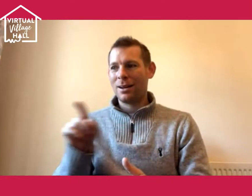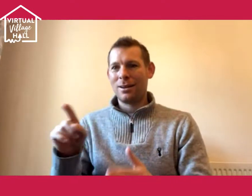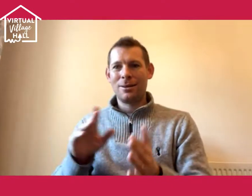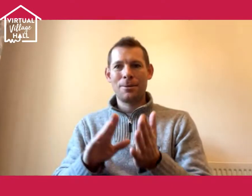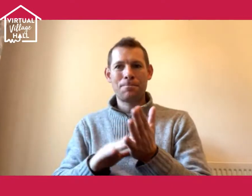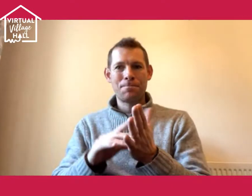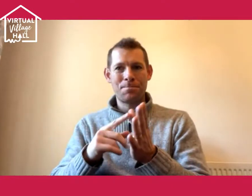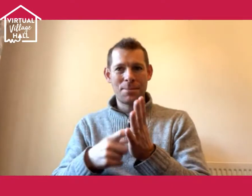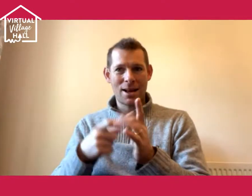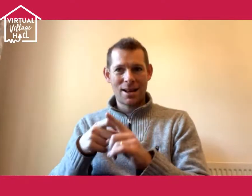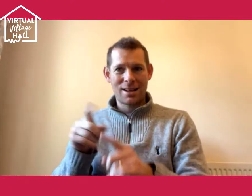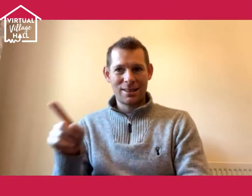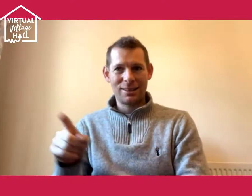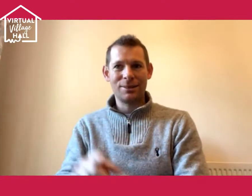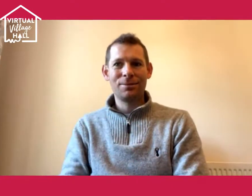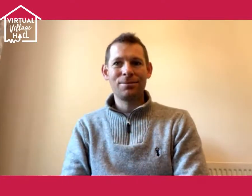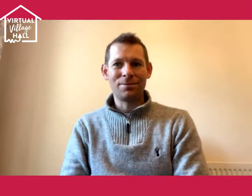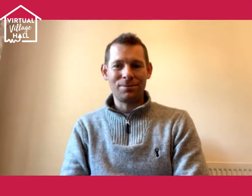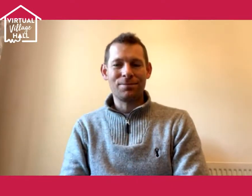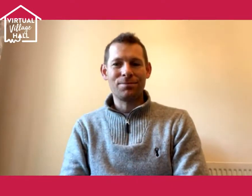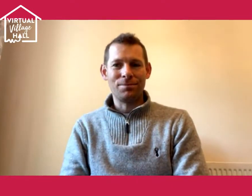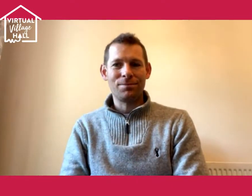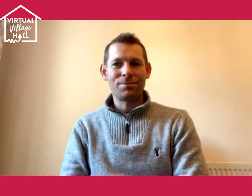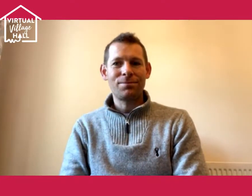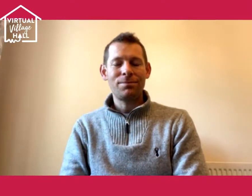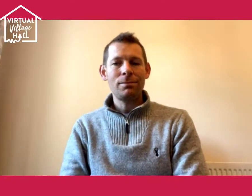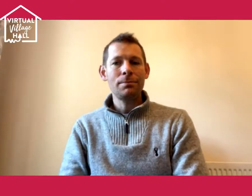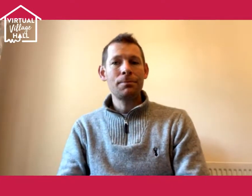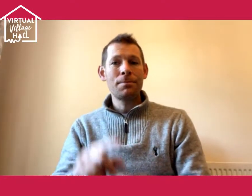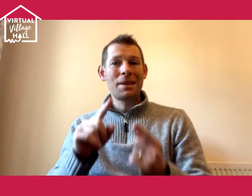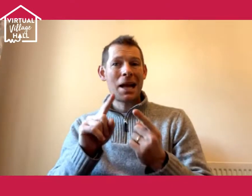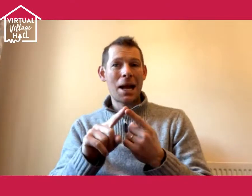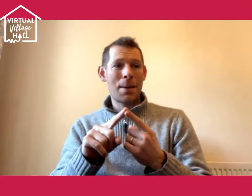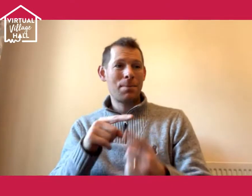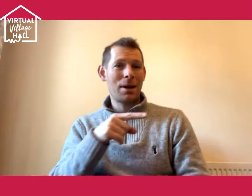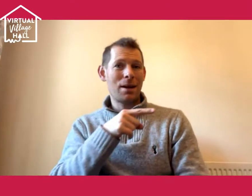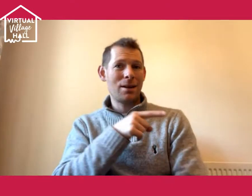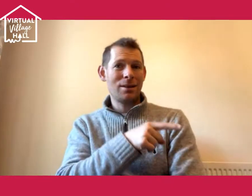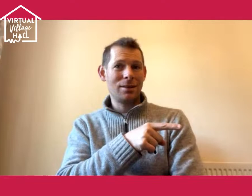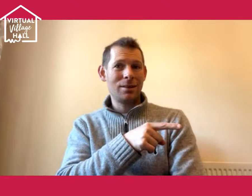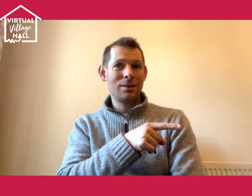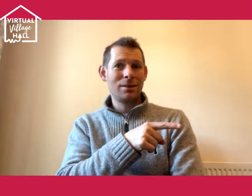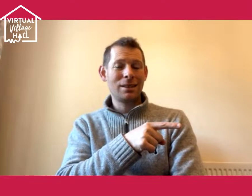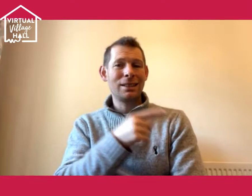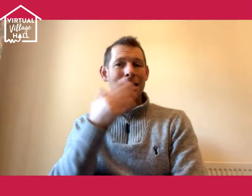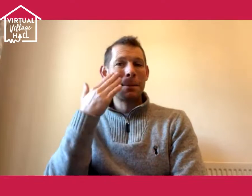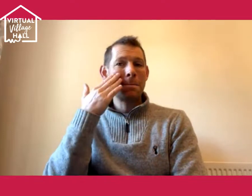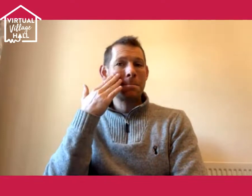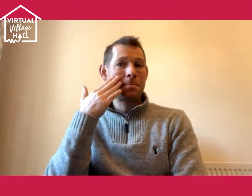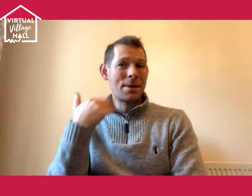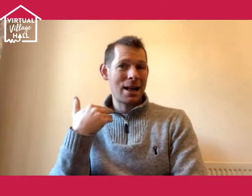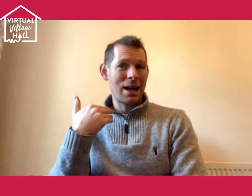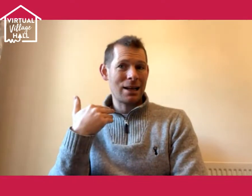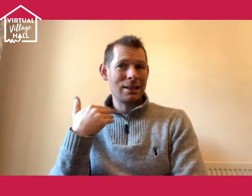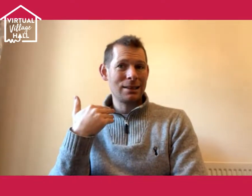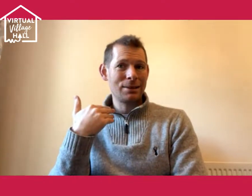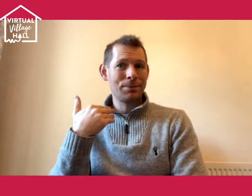Okay, so again, I'm going to give you more description on Emma and Mark. So Emma is